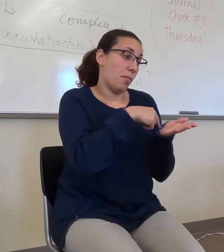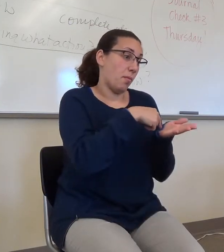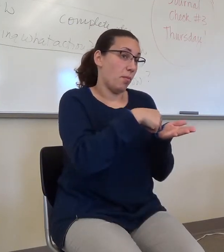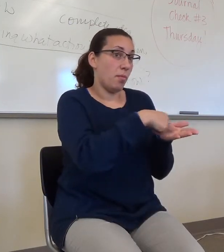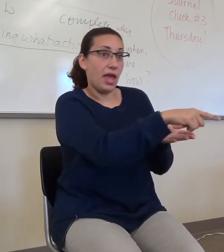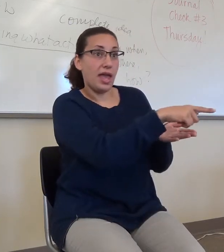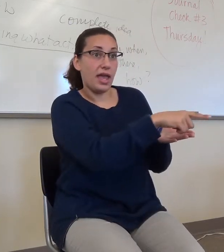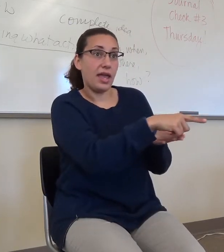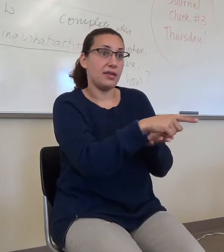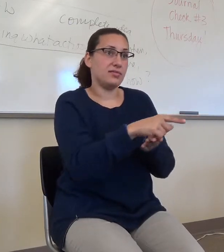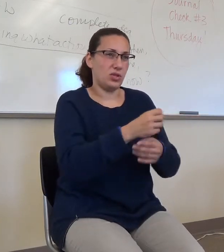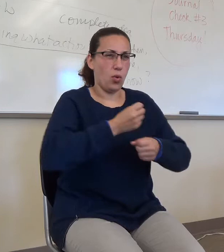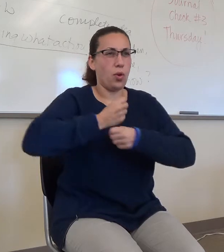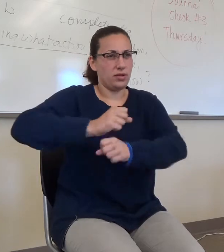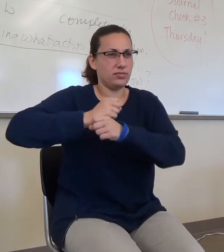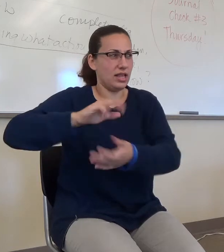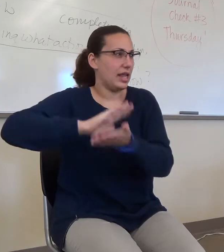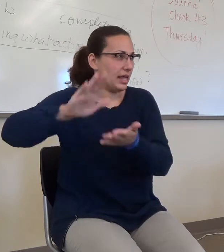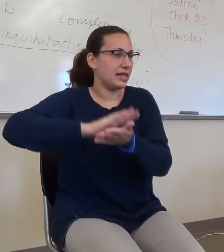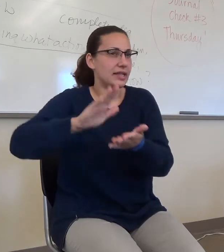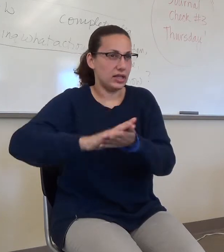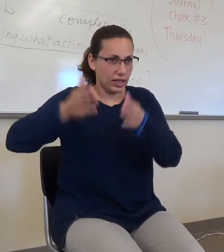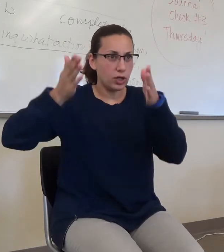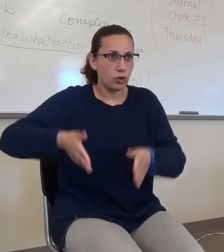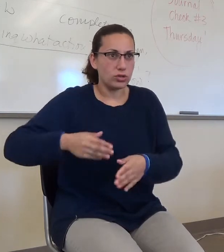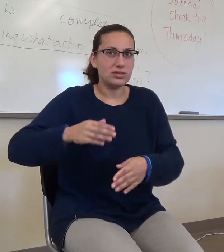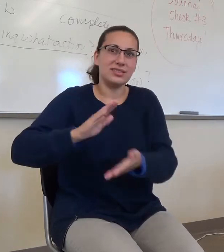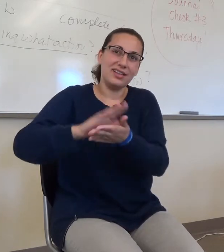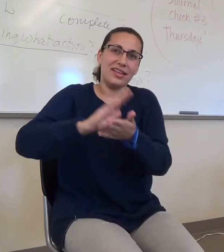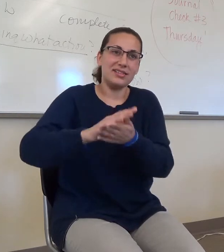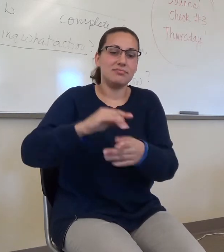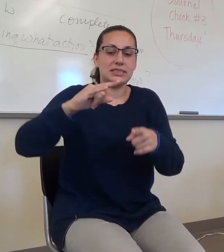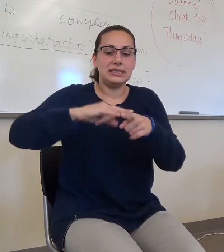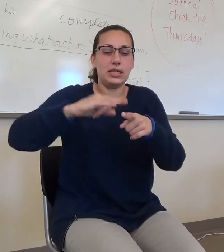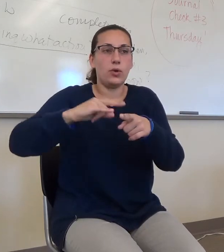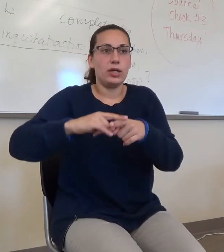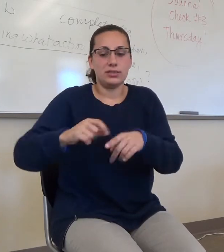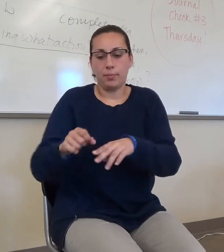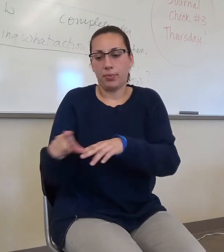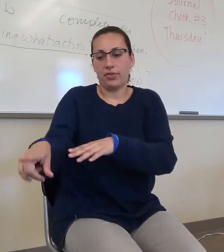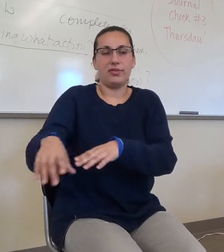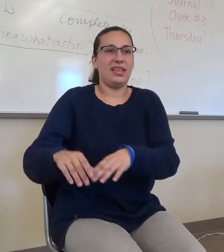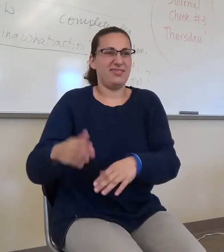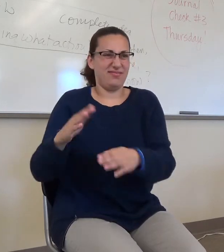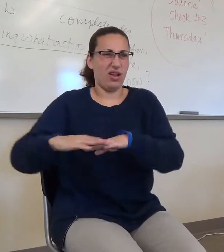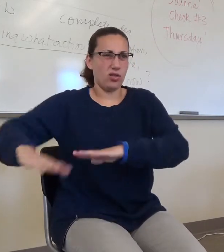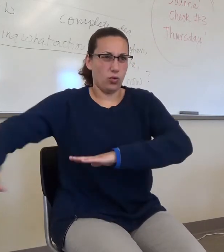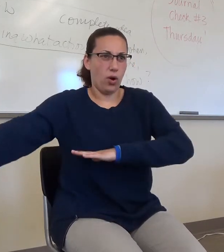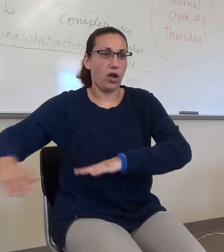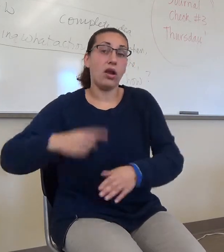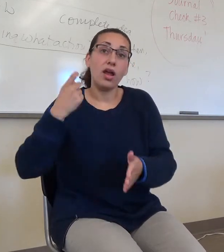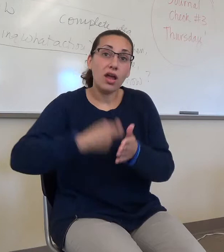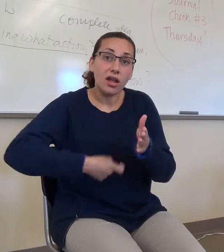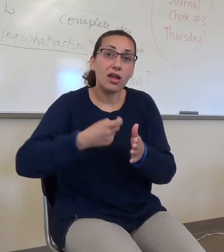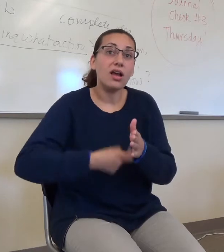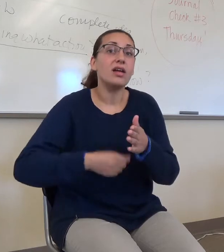the shelves and clean up the cigarette butts, it's costing the city money. So that's what they're